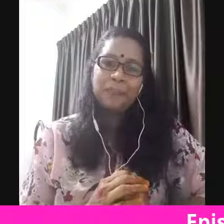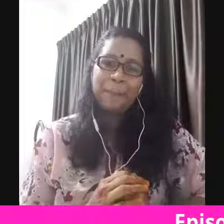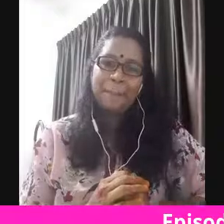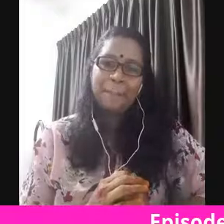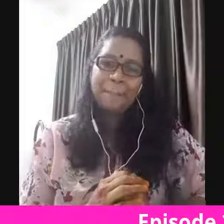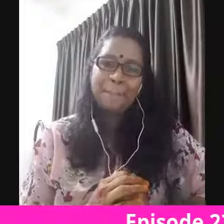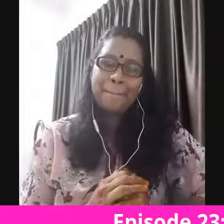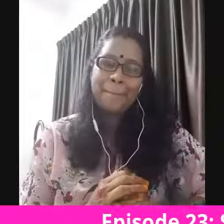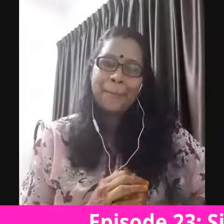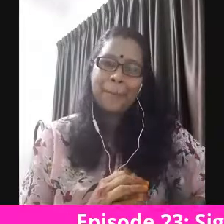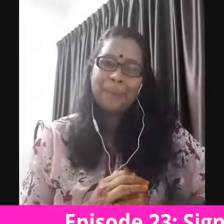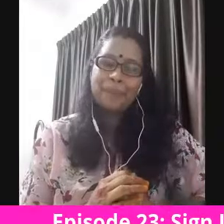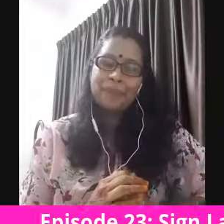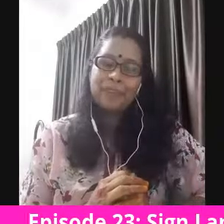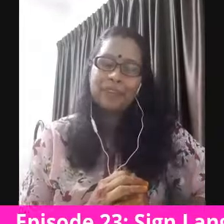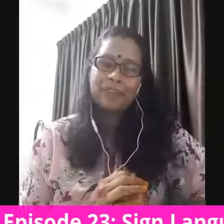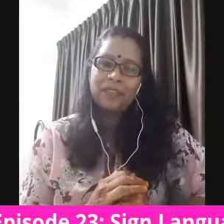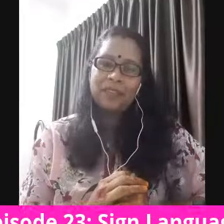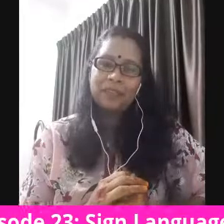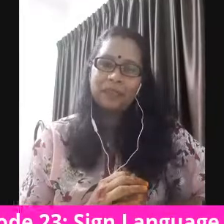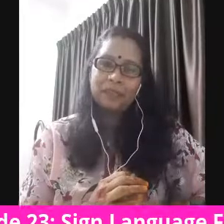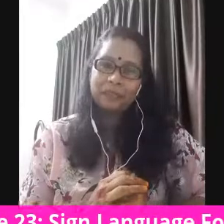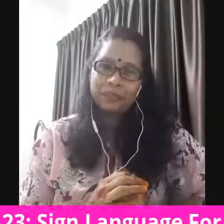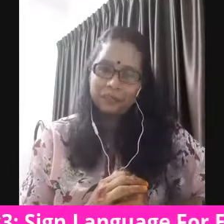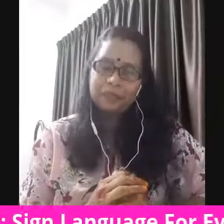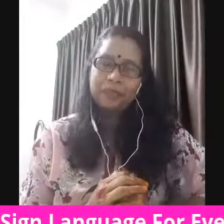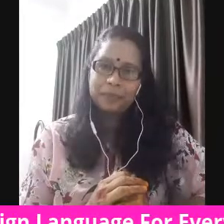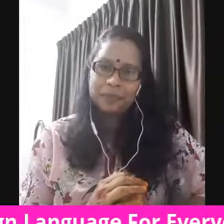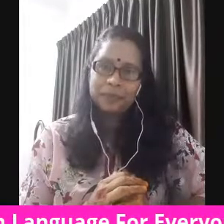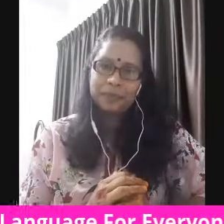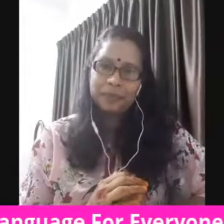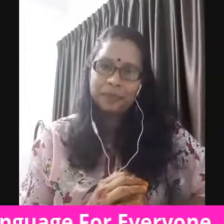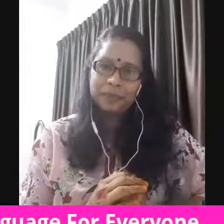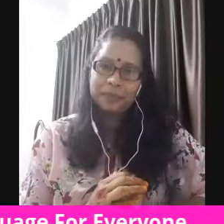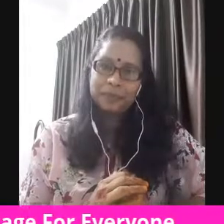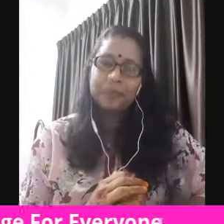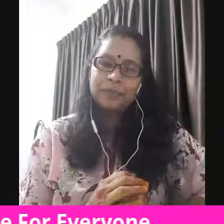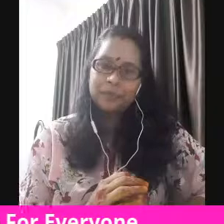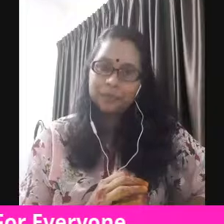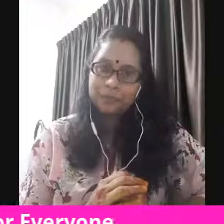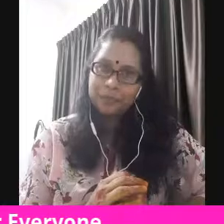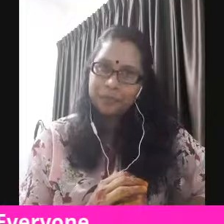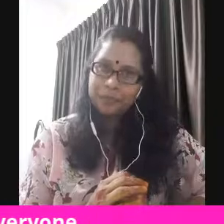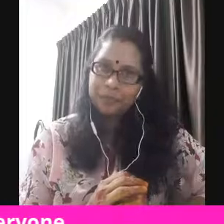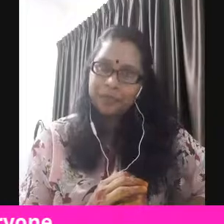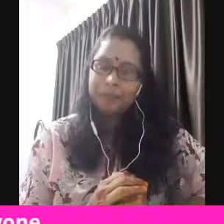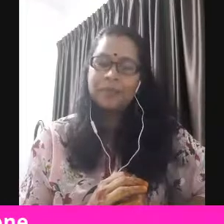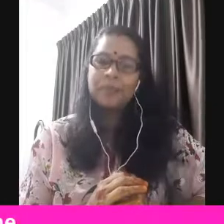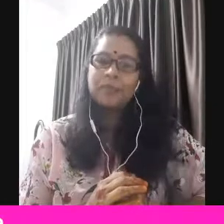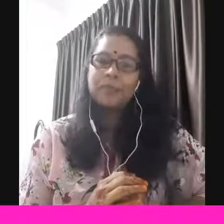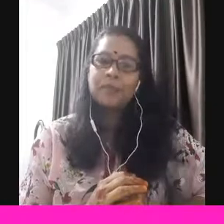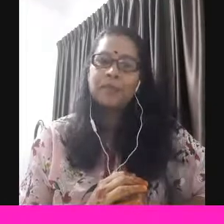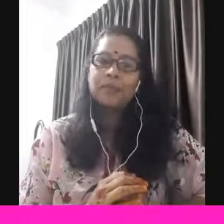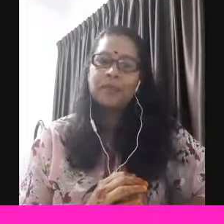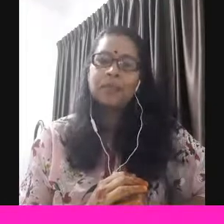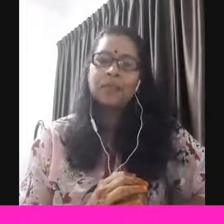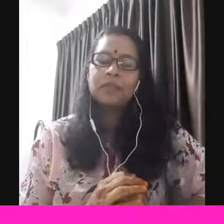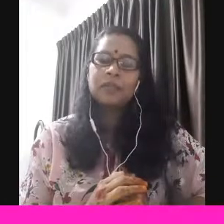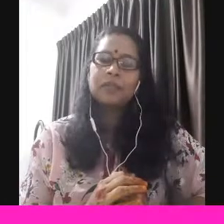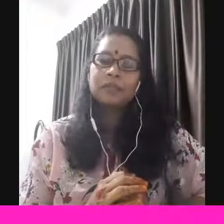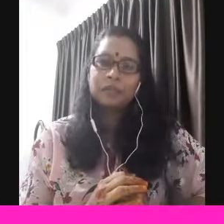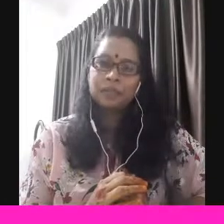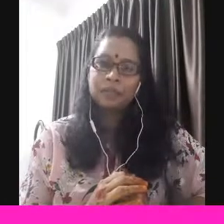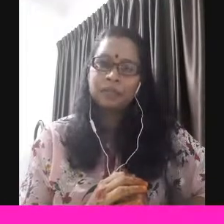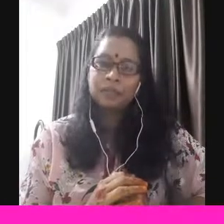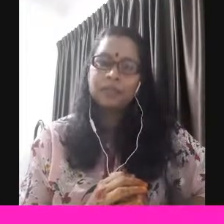is perhaps a suggestion from you, Cikgu Gauri, on how we can create awareness about the importance of